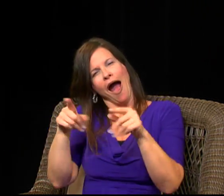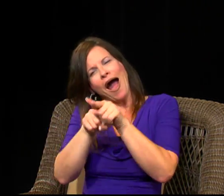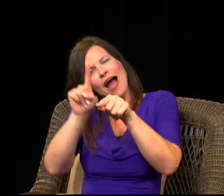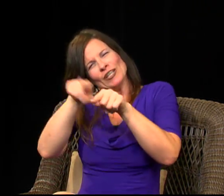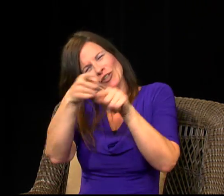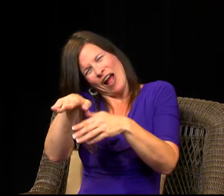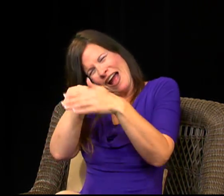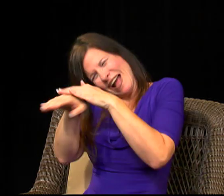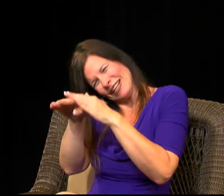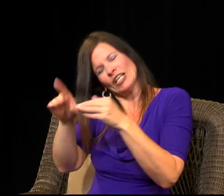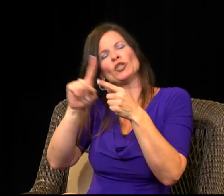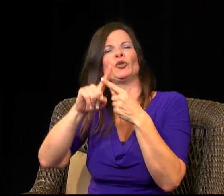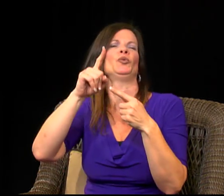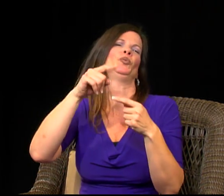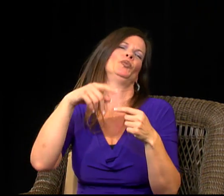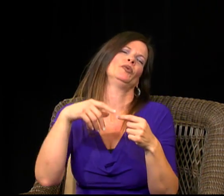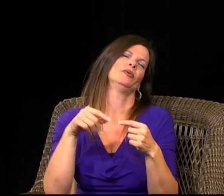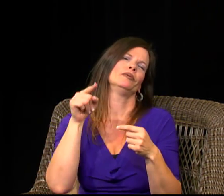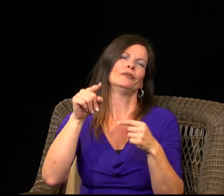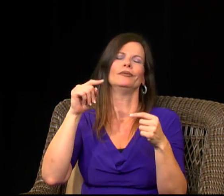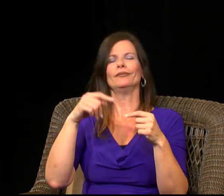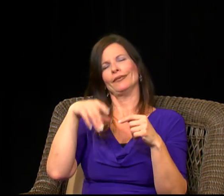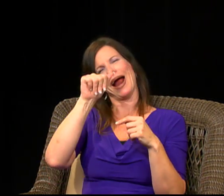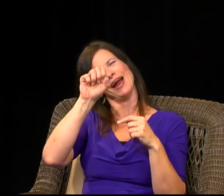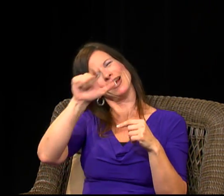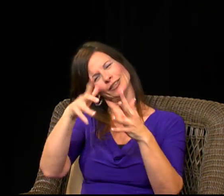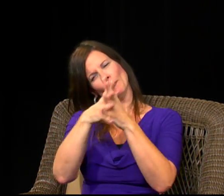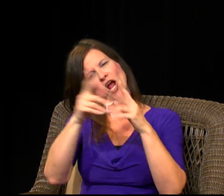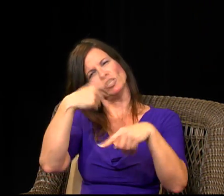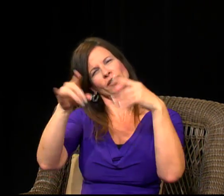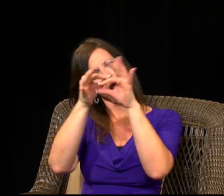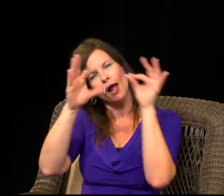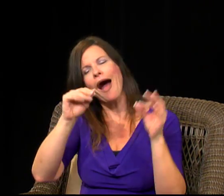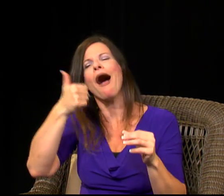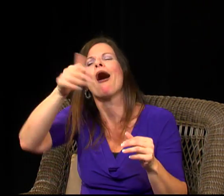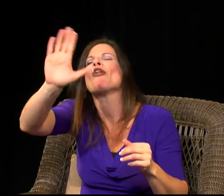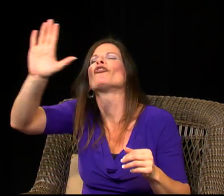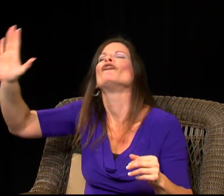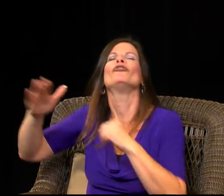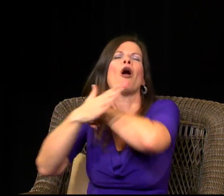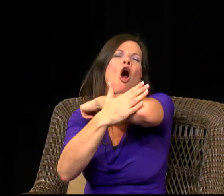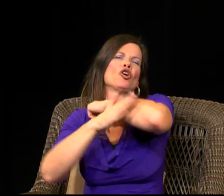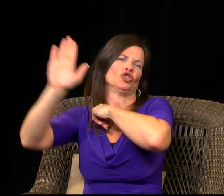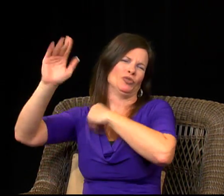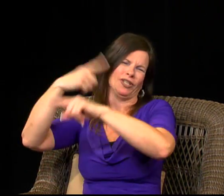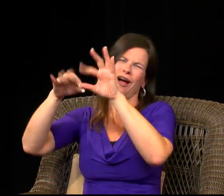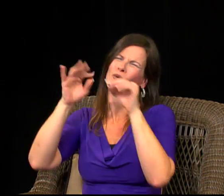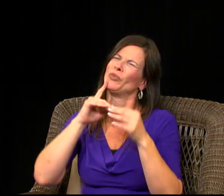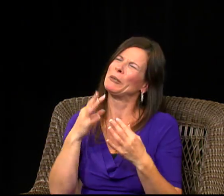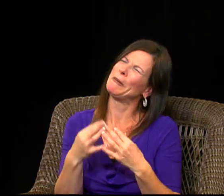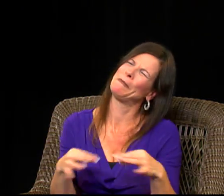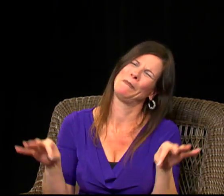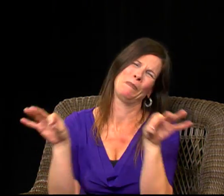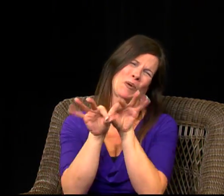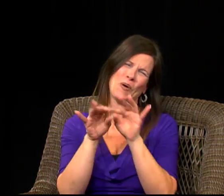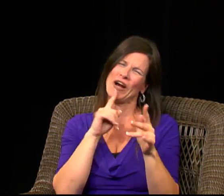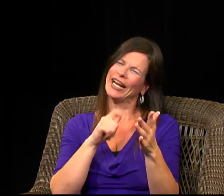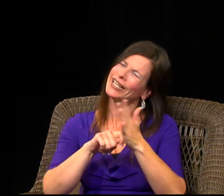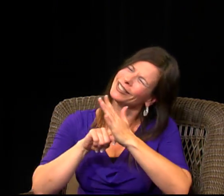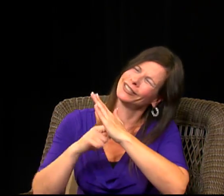Russian, whatever, as long as you have access to them and you have access to discussions in the different subjects, but as long as it's in your